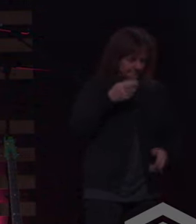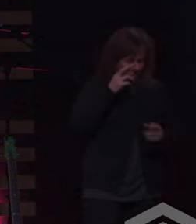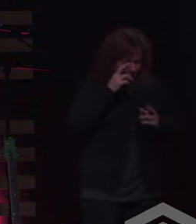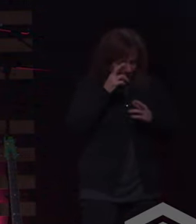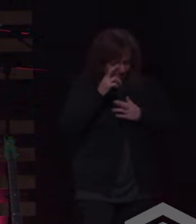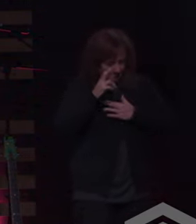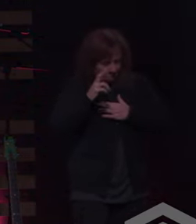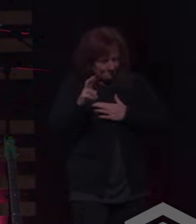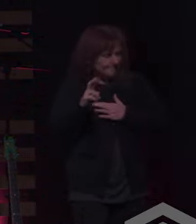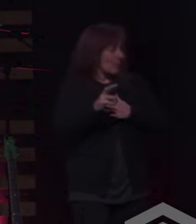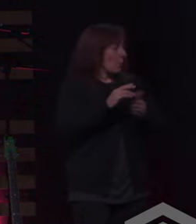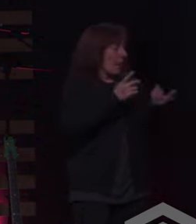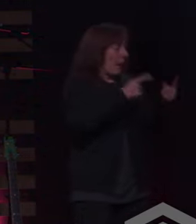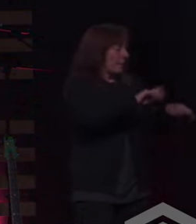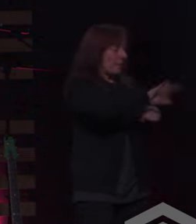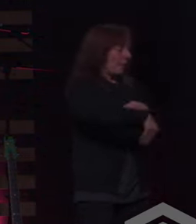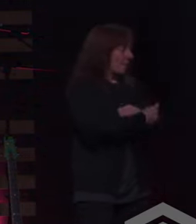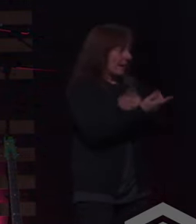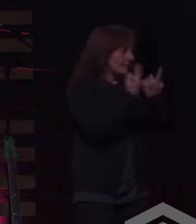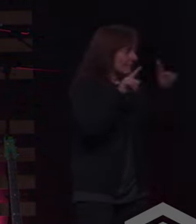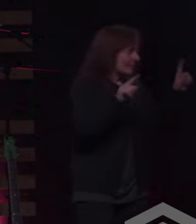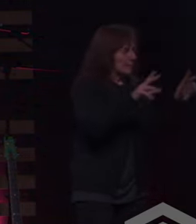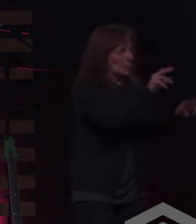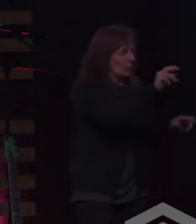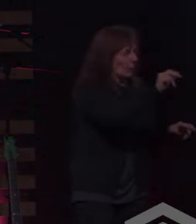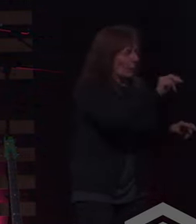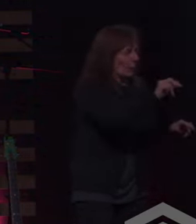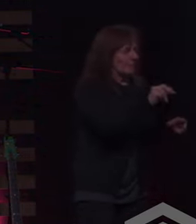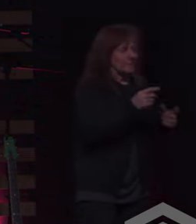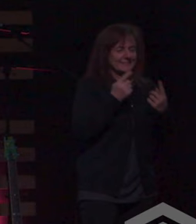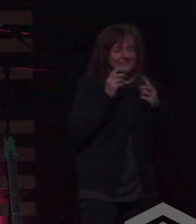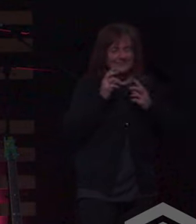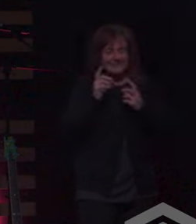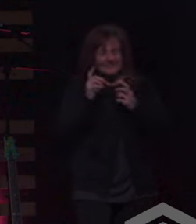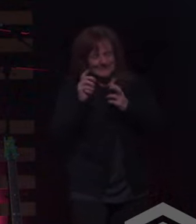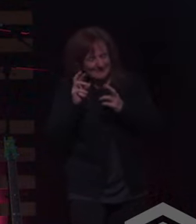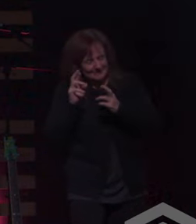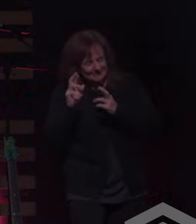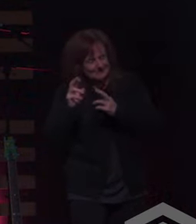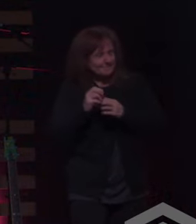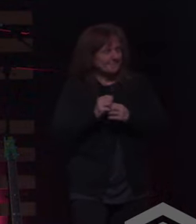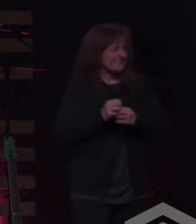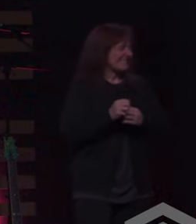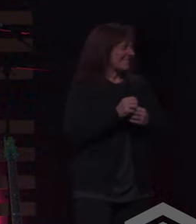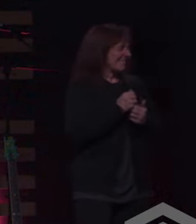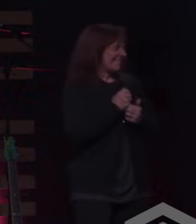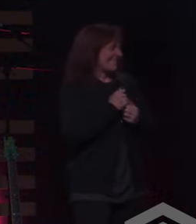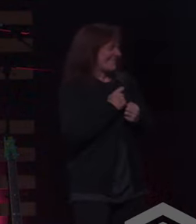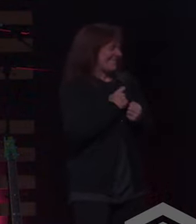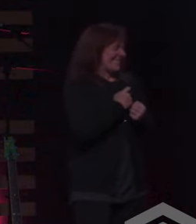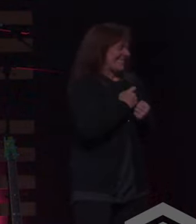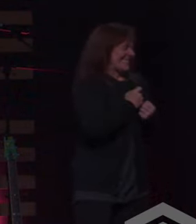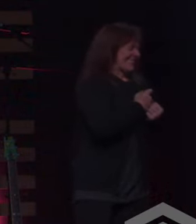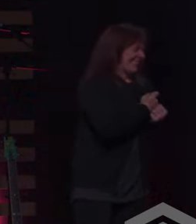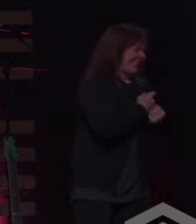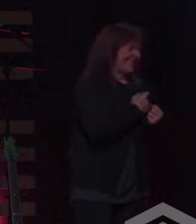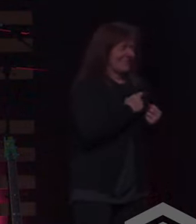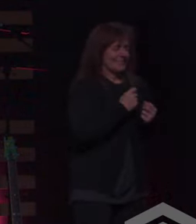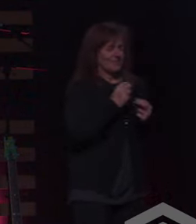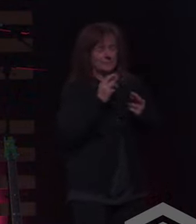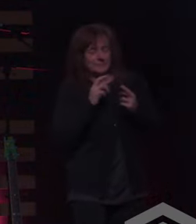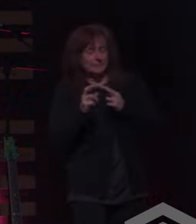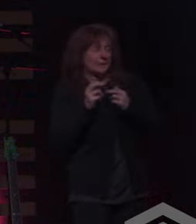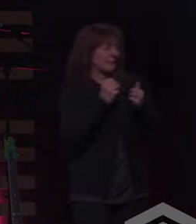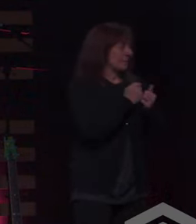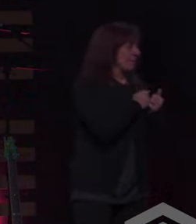overnight, but I promise you that marriage can become the most life-giving relationship. I have seen it live in person over and